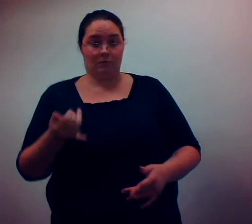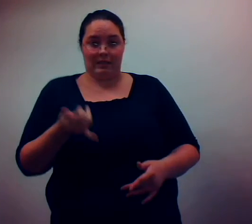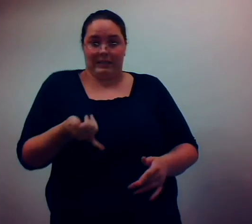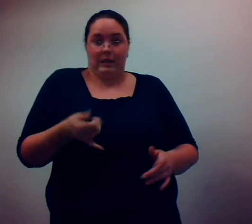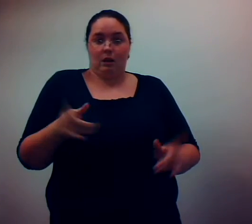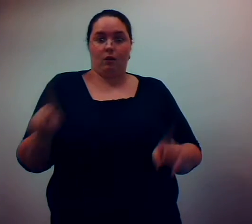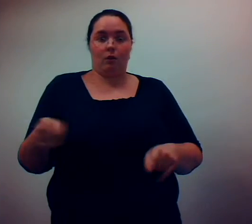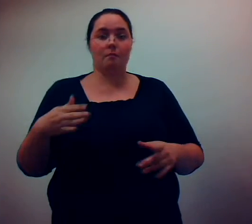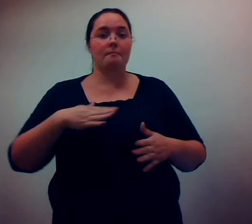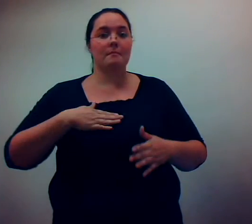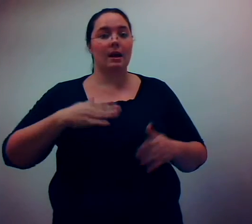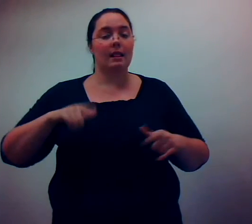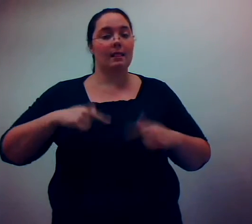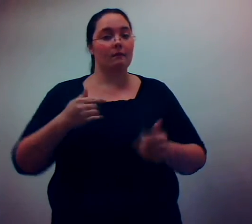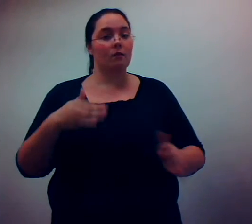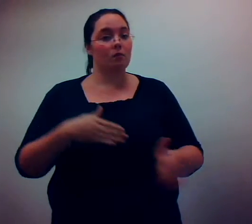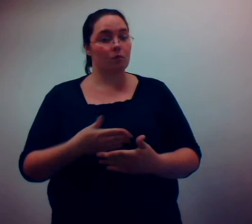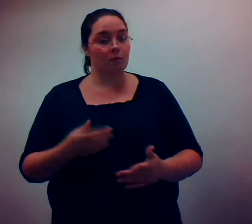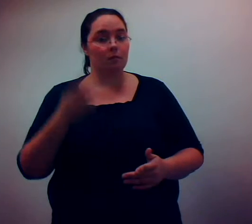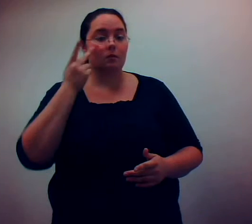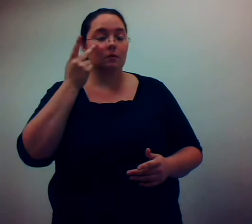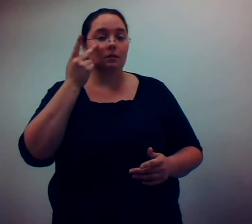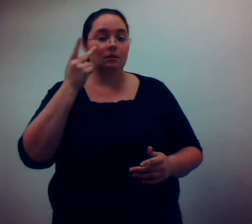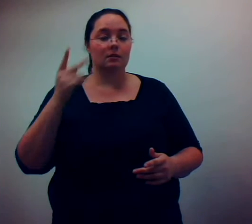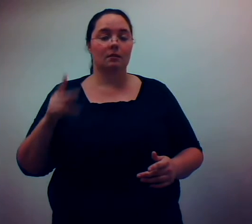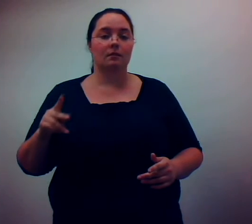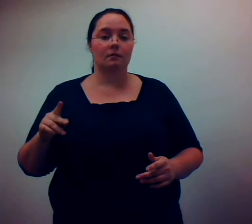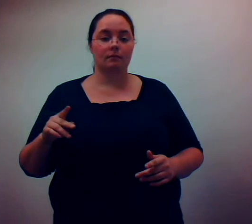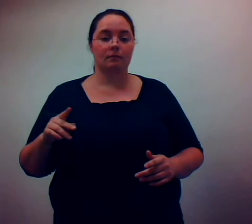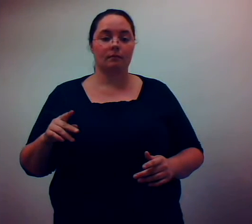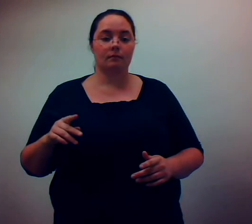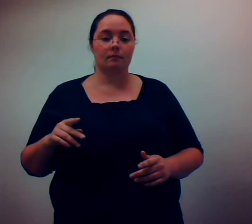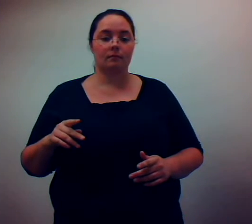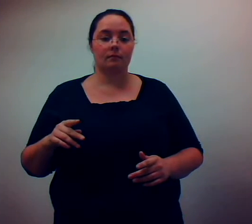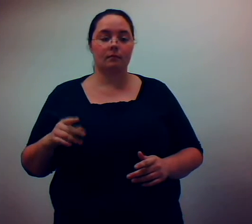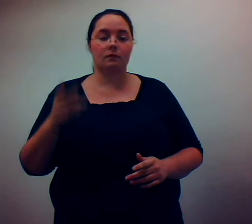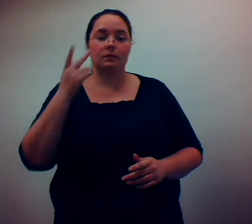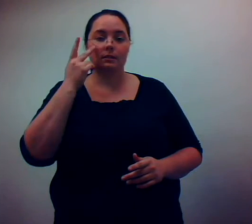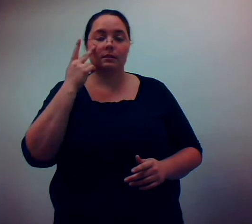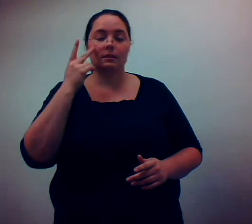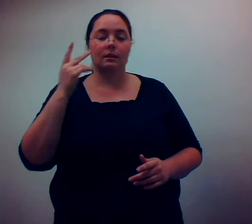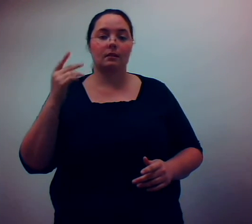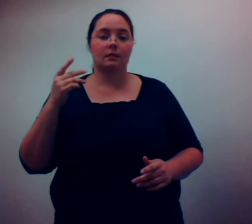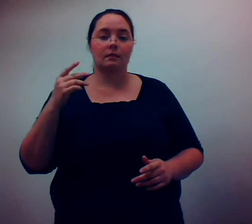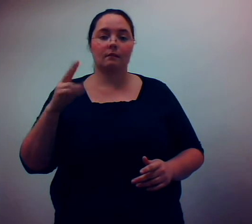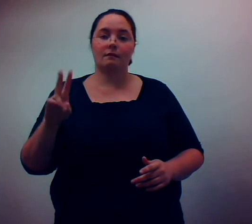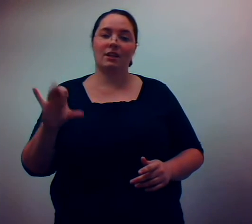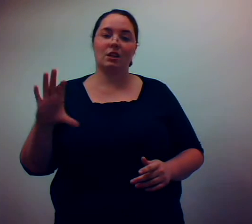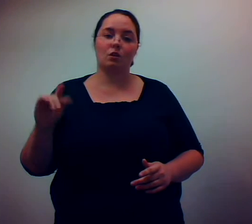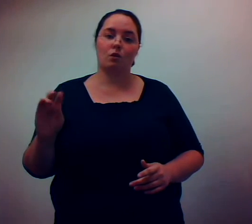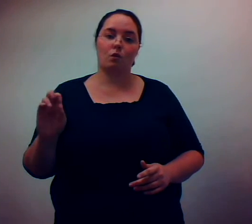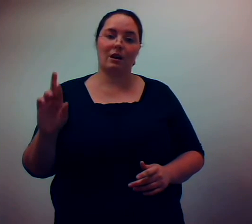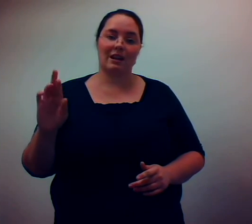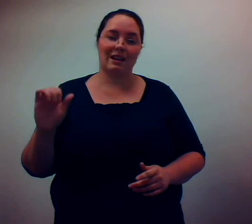would see a beautiful Victorian silver tea set, coffee pot, and